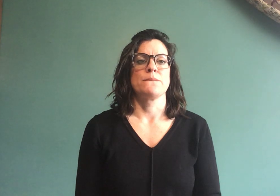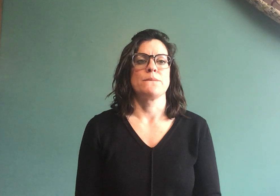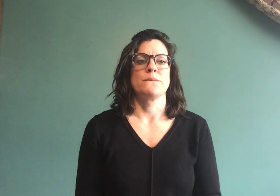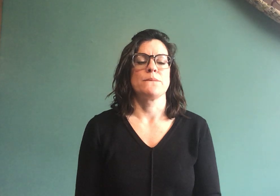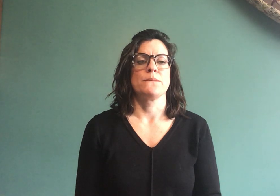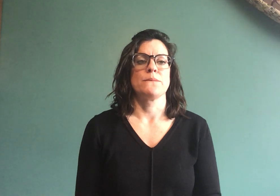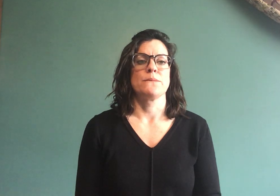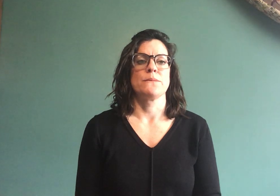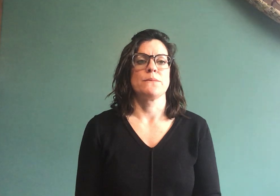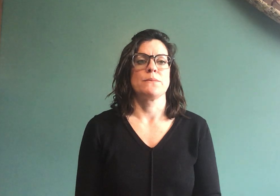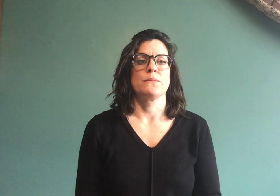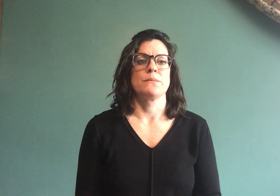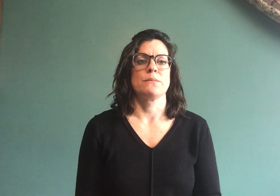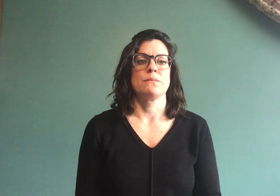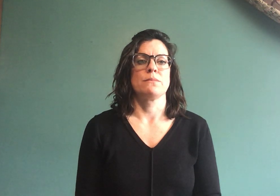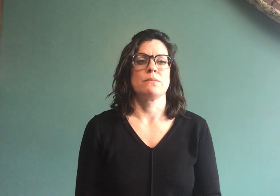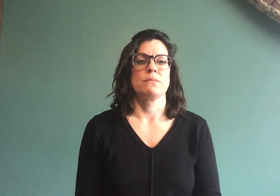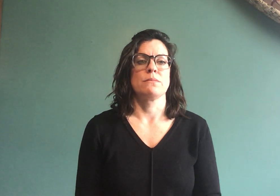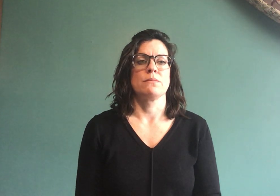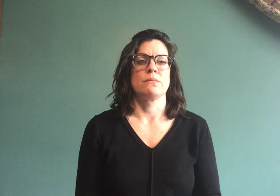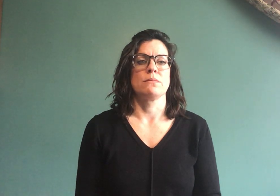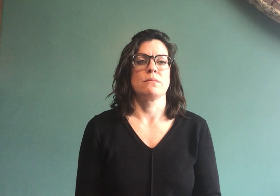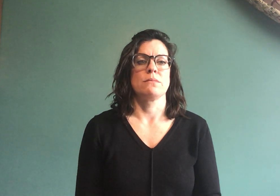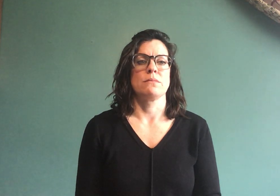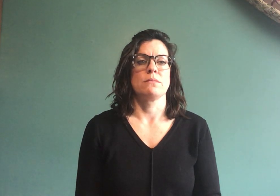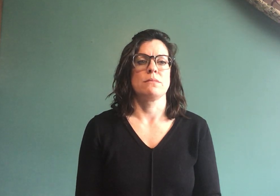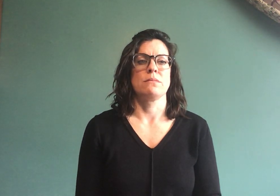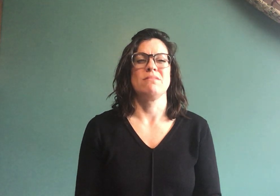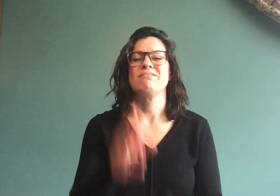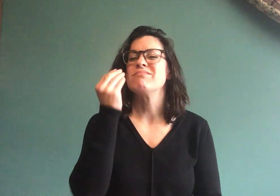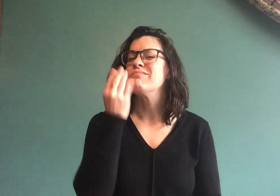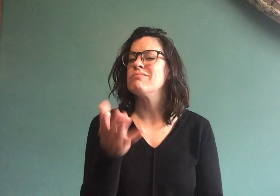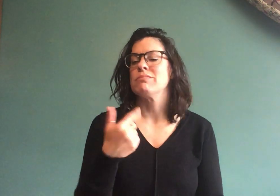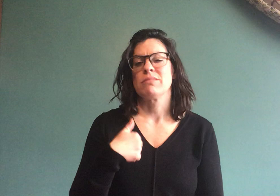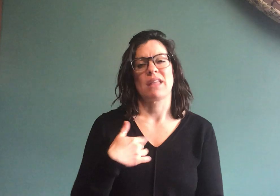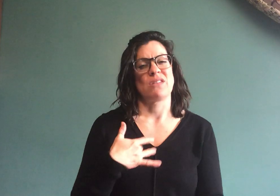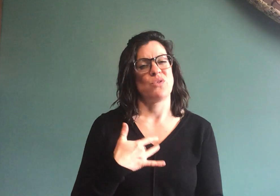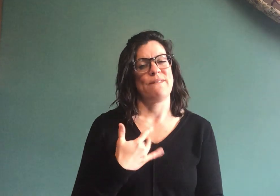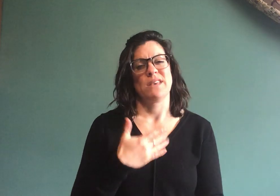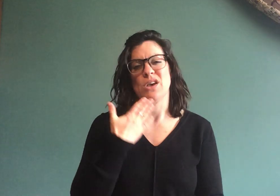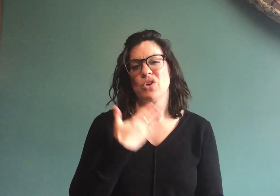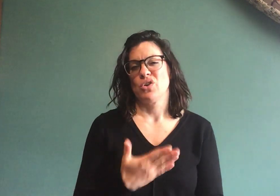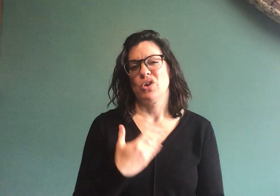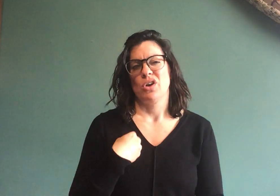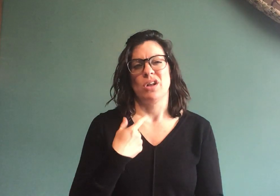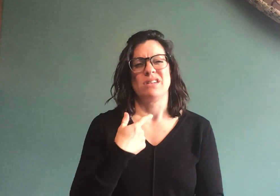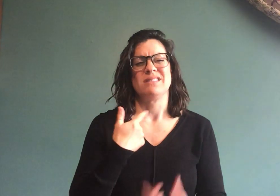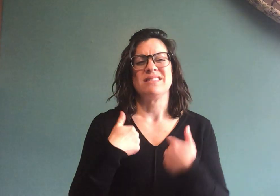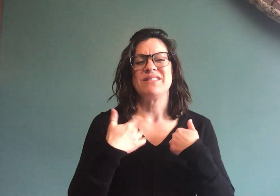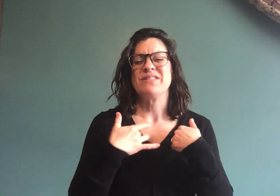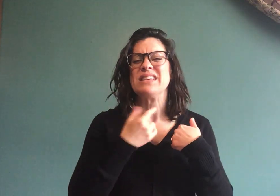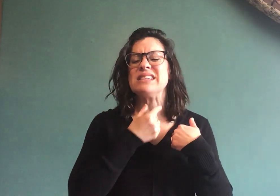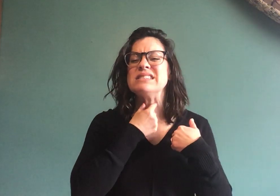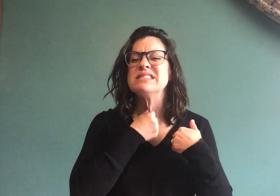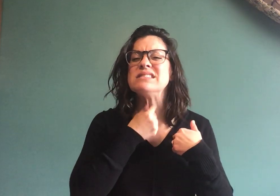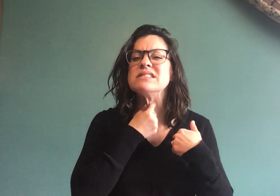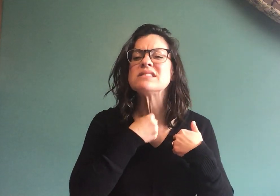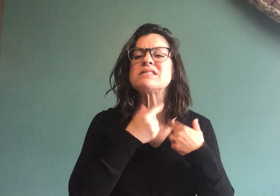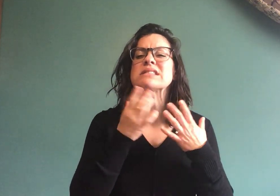that I have the, I don't know, it's probably allergies. I had a call on my doctor, and the way they're doing